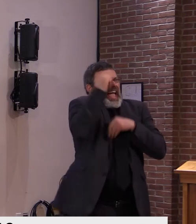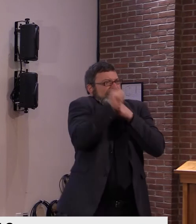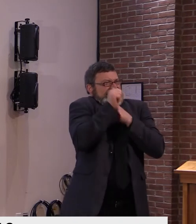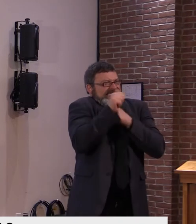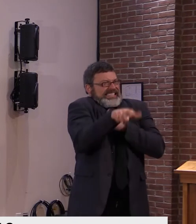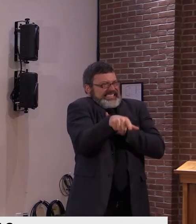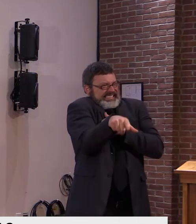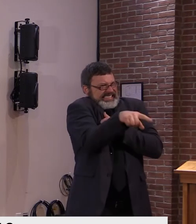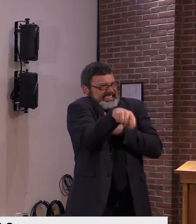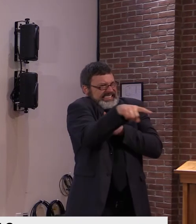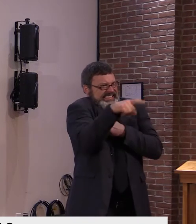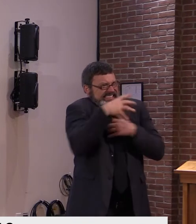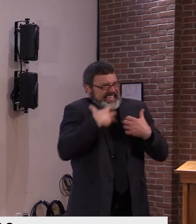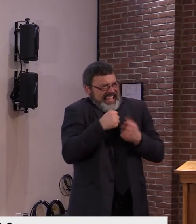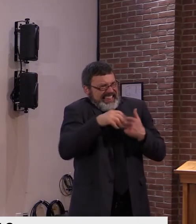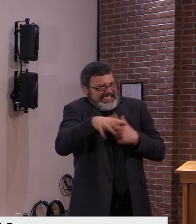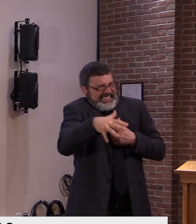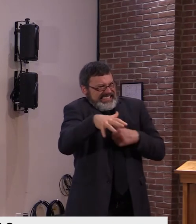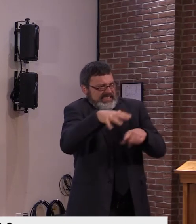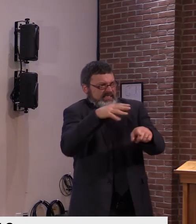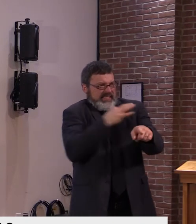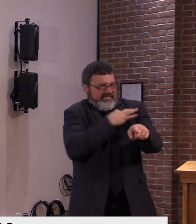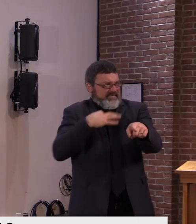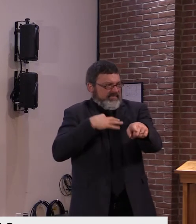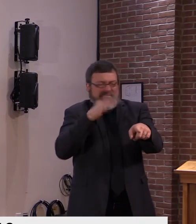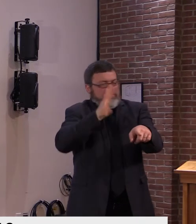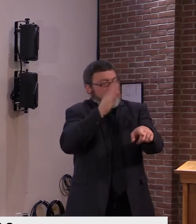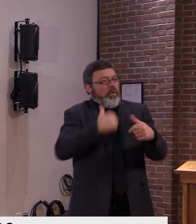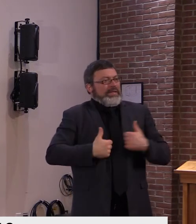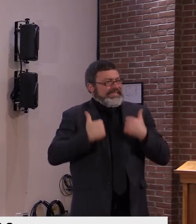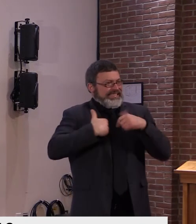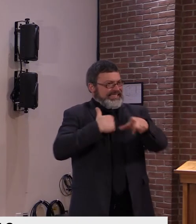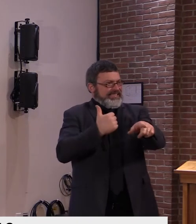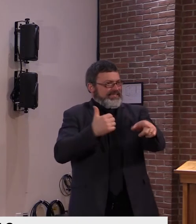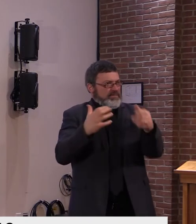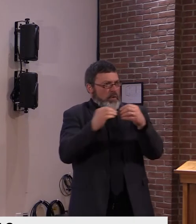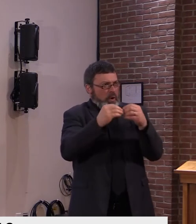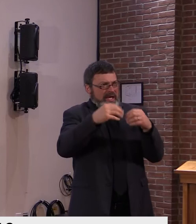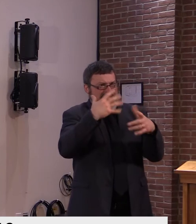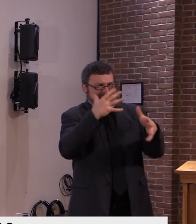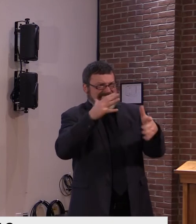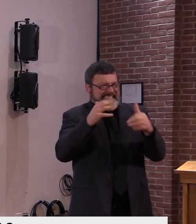possibly with use of antigen cards in those settings.